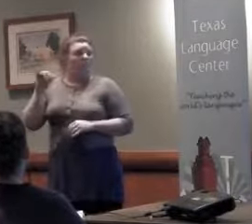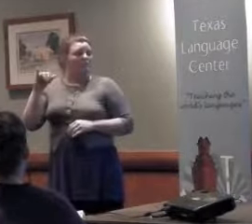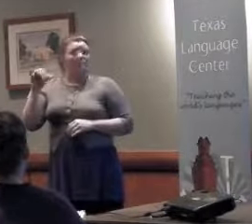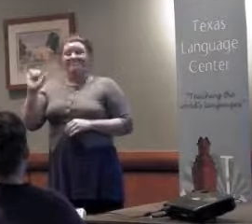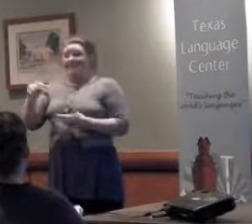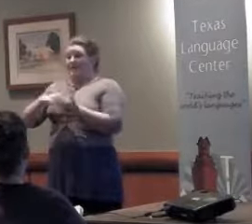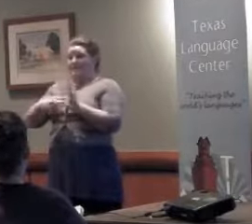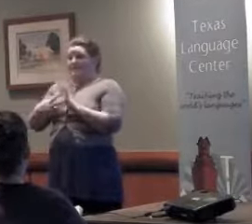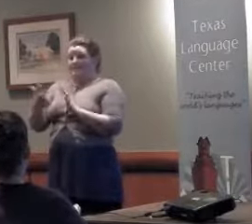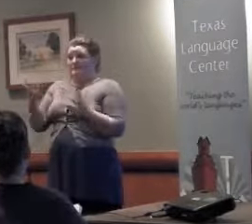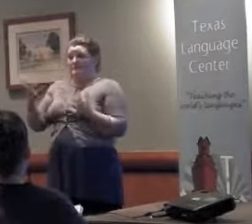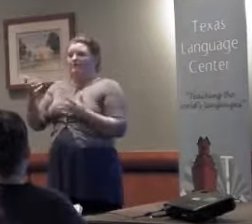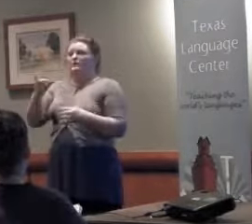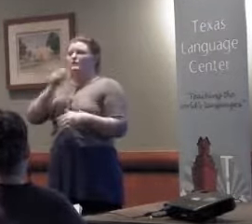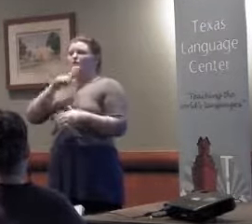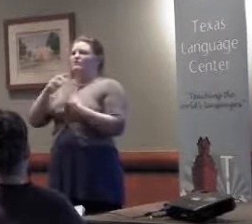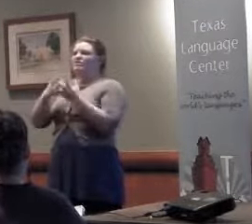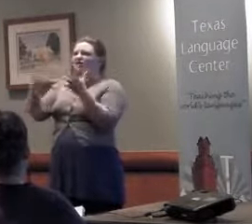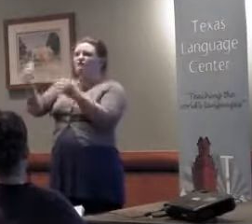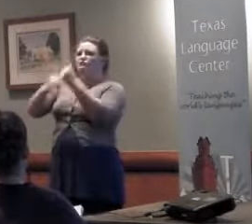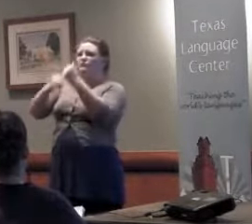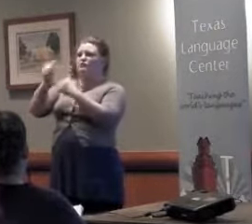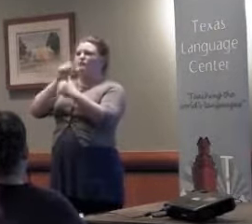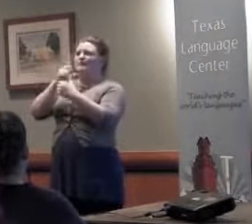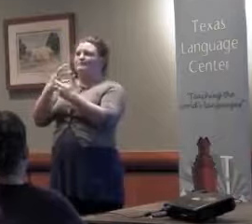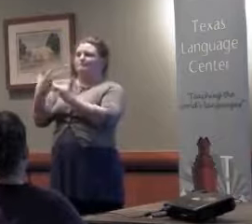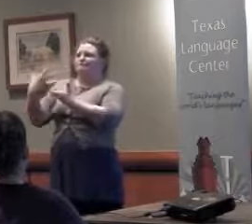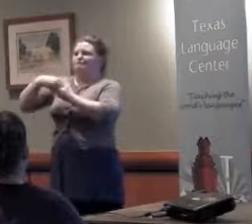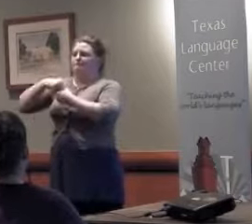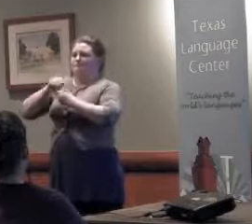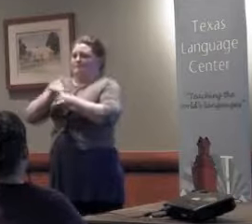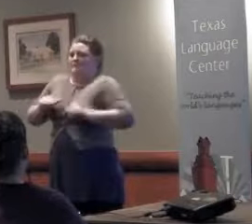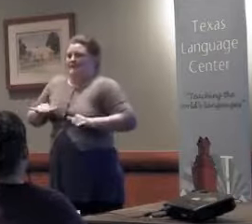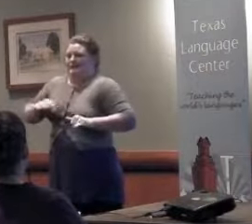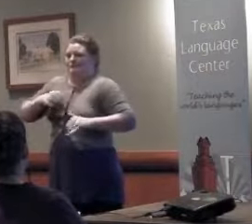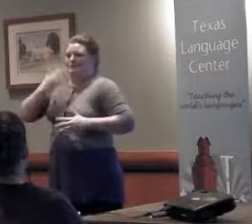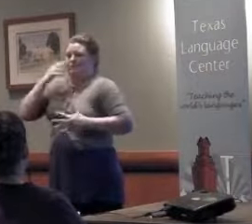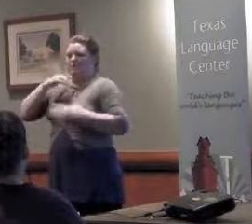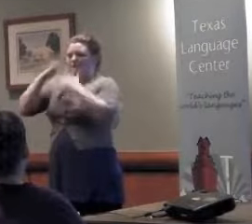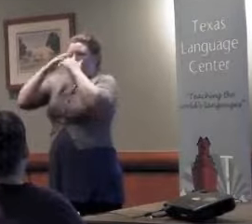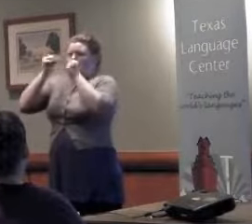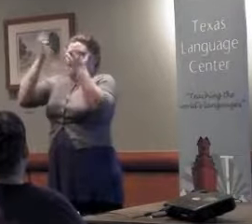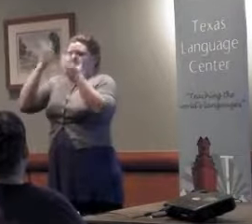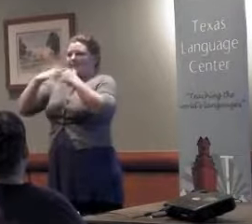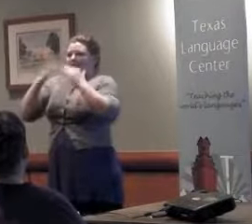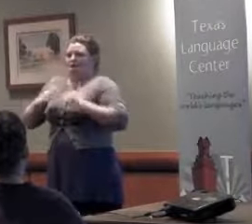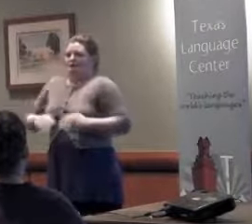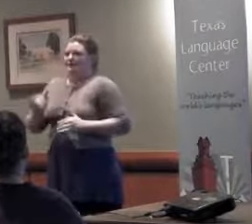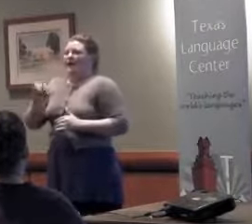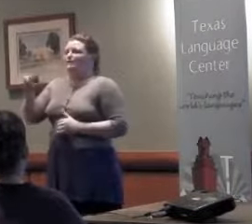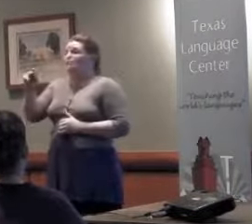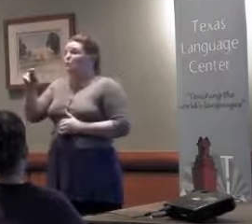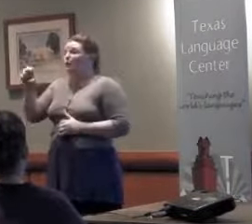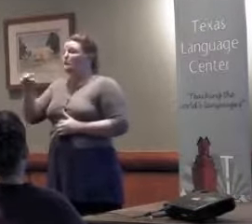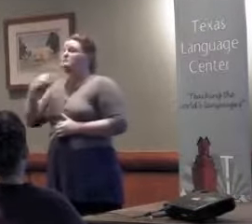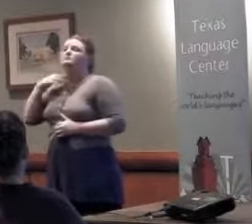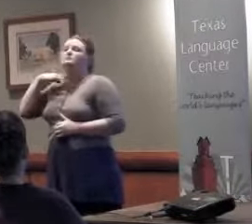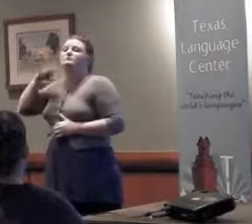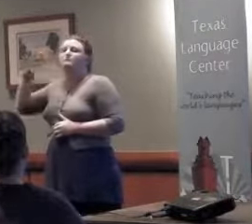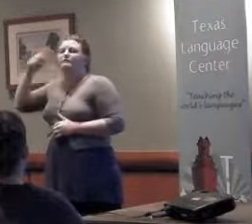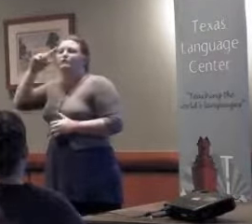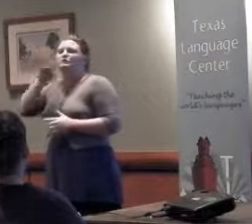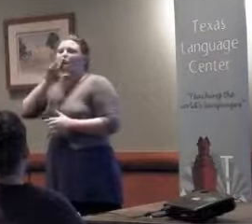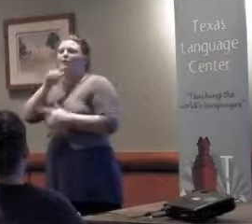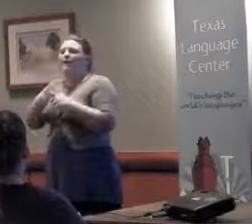what that means is that there's a lot of structure that's inherently simultaneous, kind of layered, sort of like tones in spoken language are